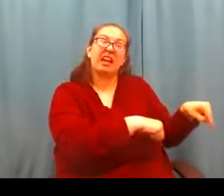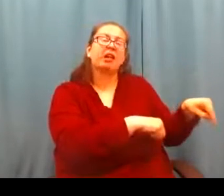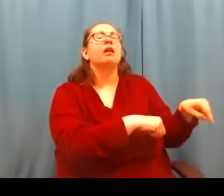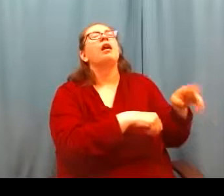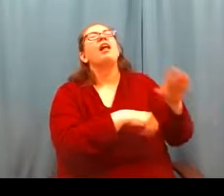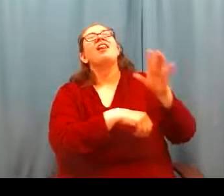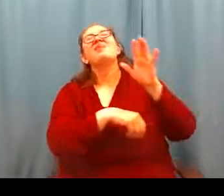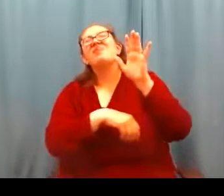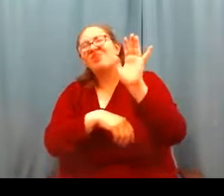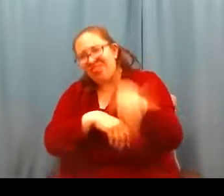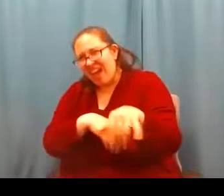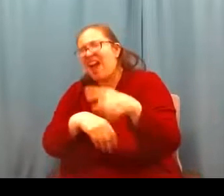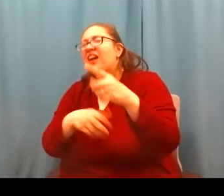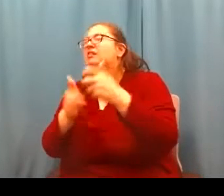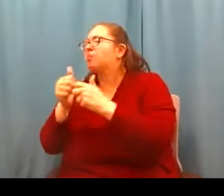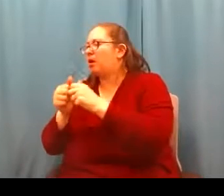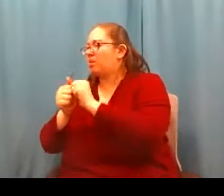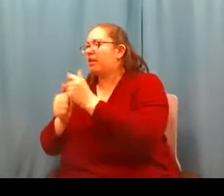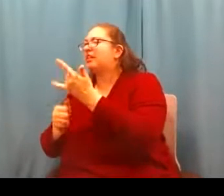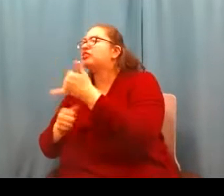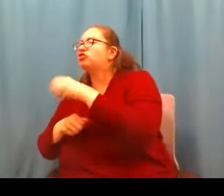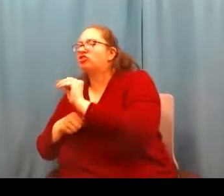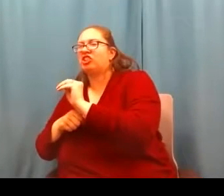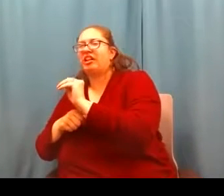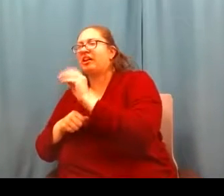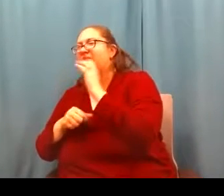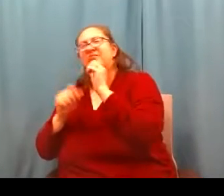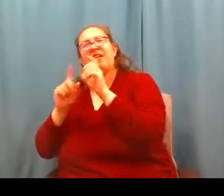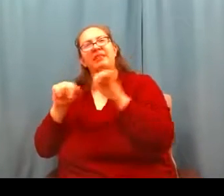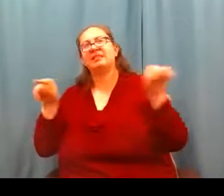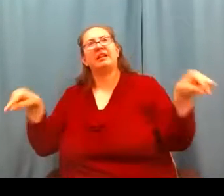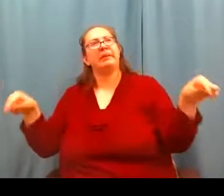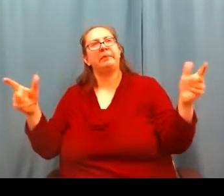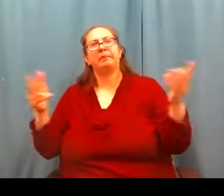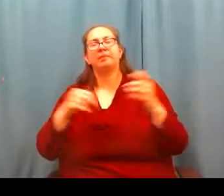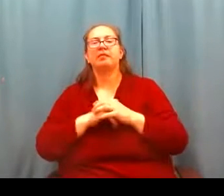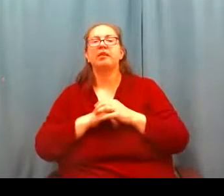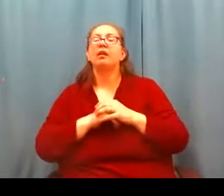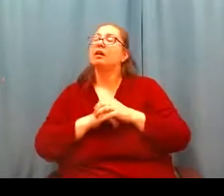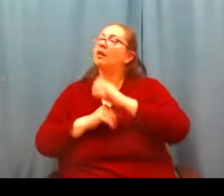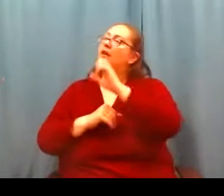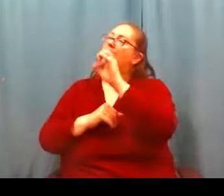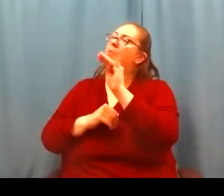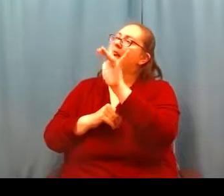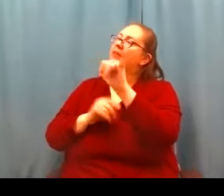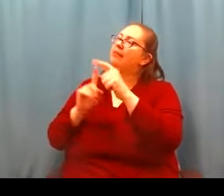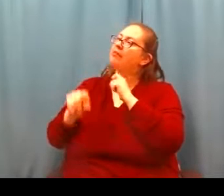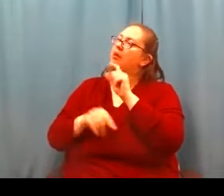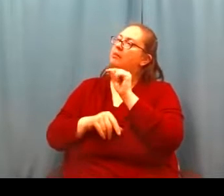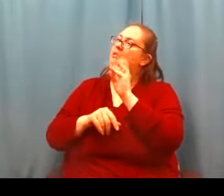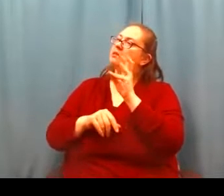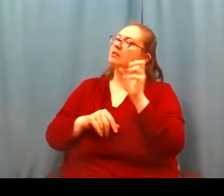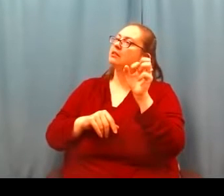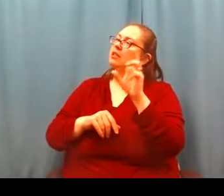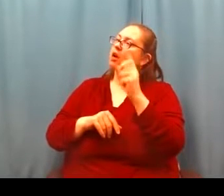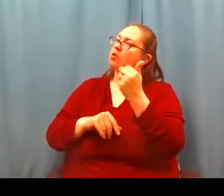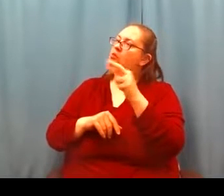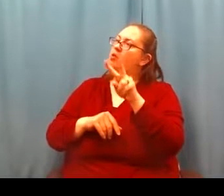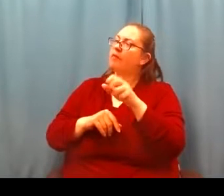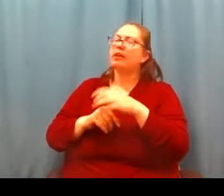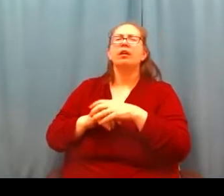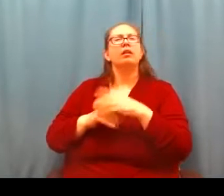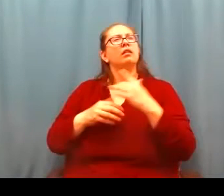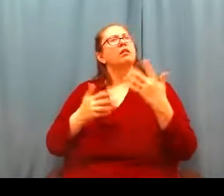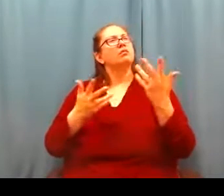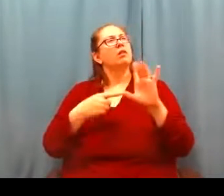gyms. Here we have a question from Emily of Tower Grove Park. Hi, Emily. What is the guidance for summer camps?